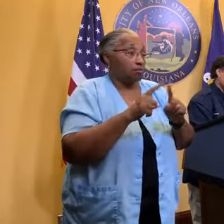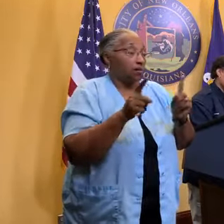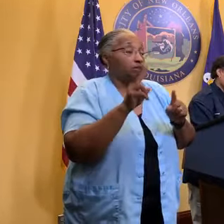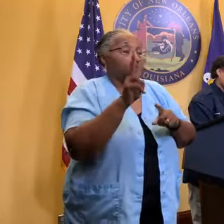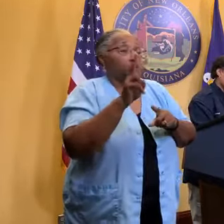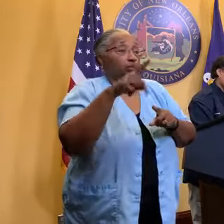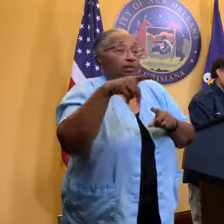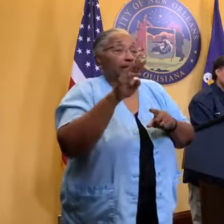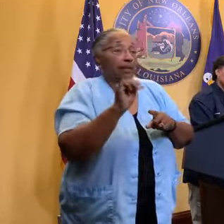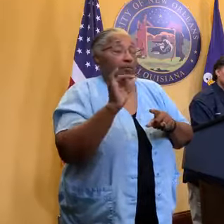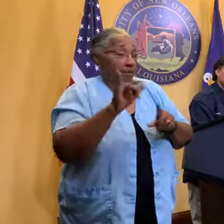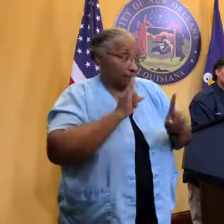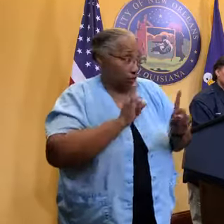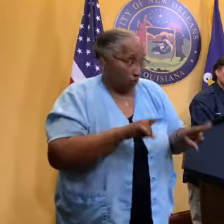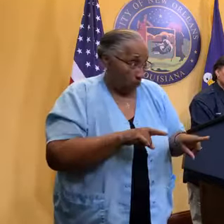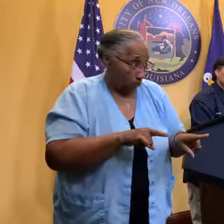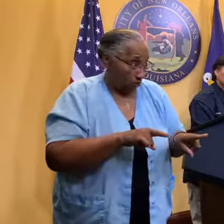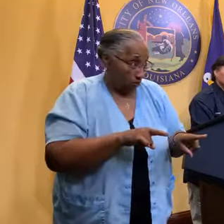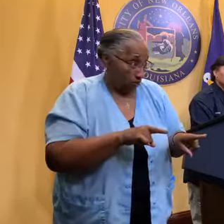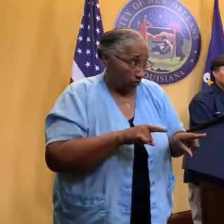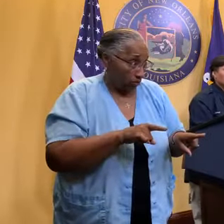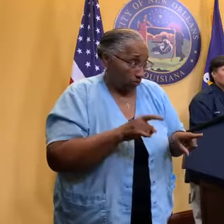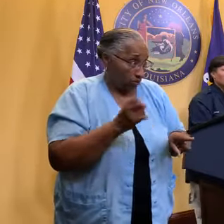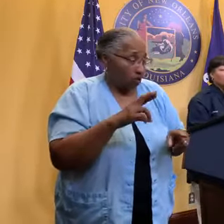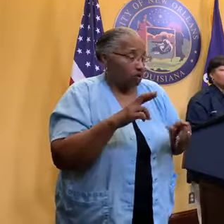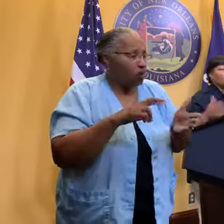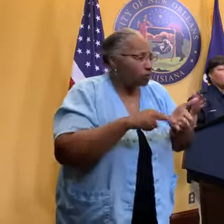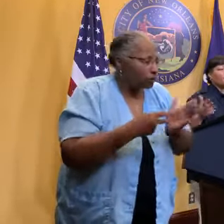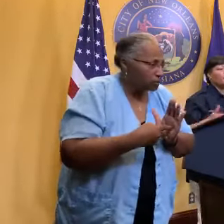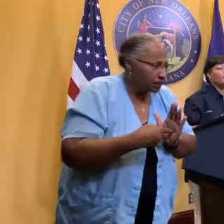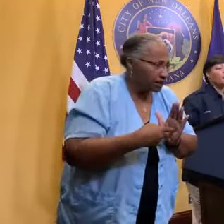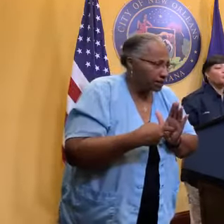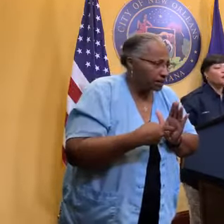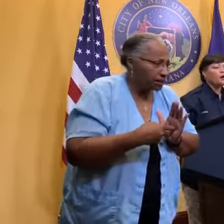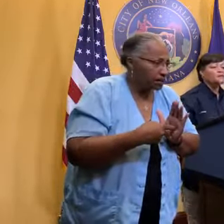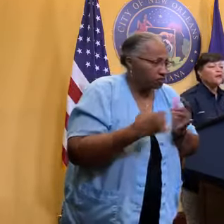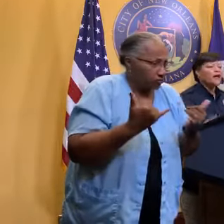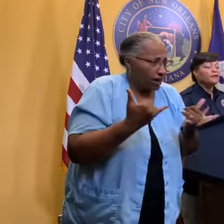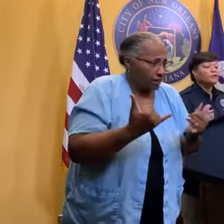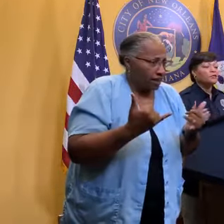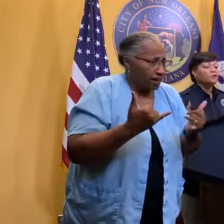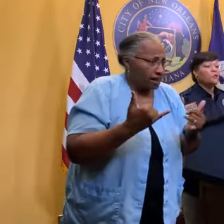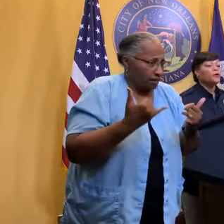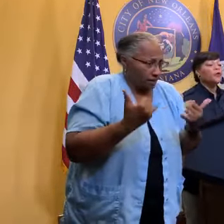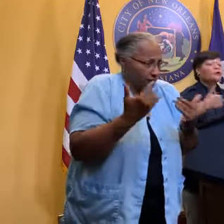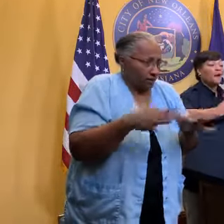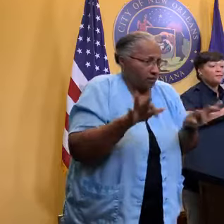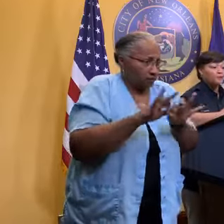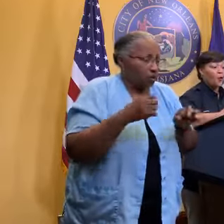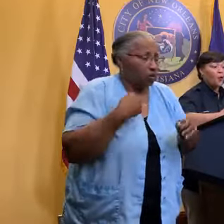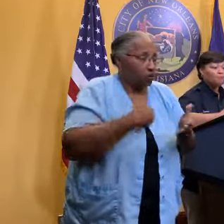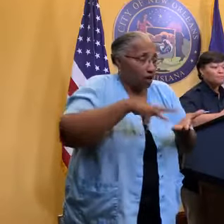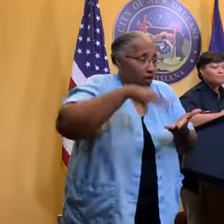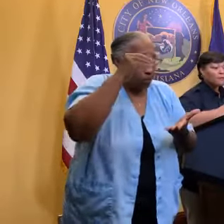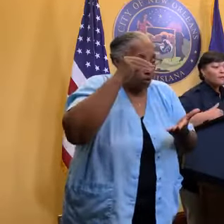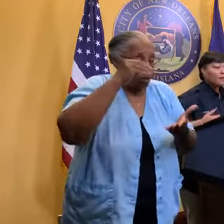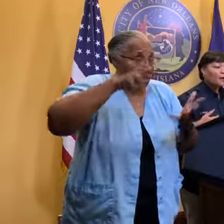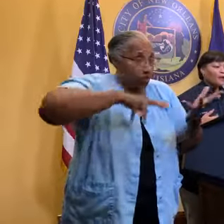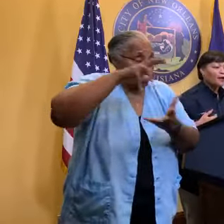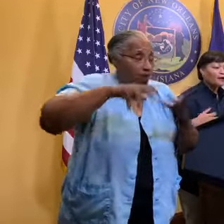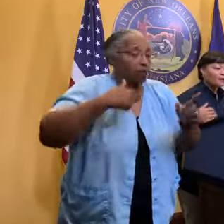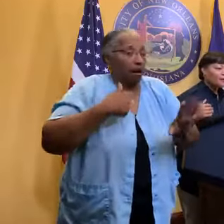order? Is it something that we're gonna be What do you policing? mean? We're behind the 8 ball in regards to that, Right. just when we learned about the storm. No,